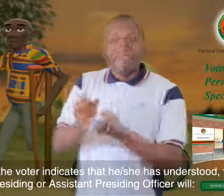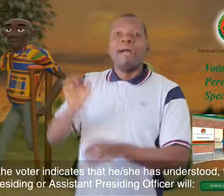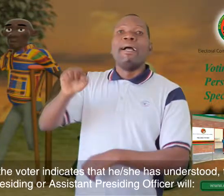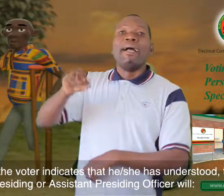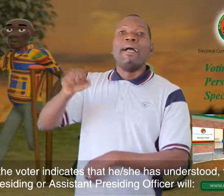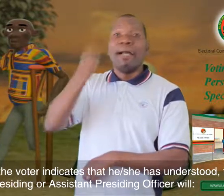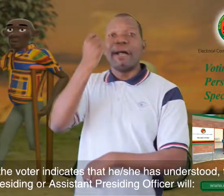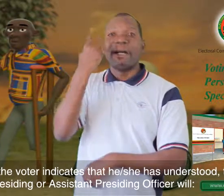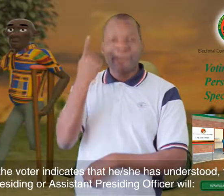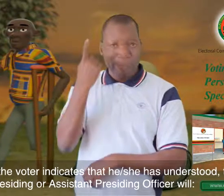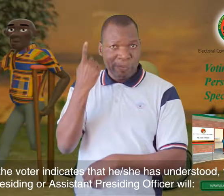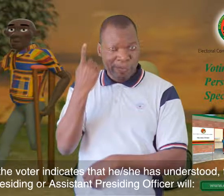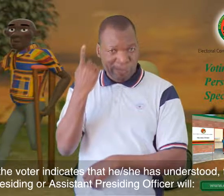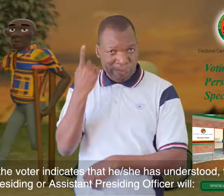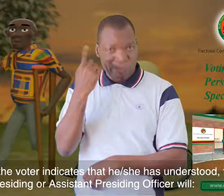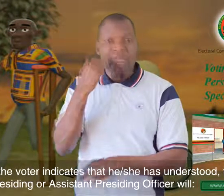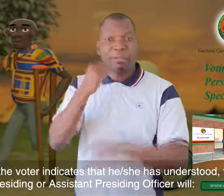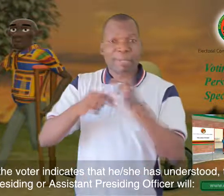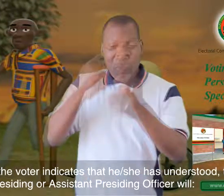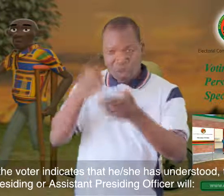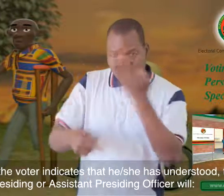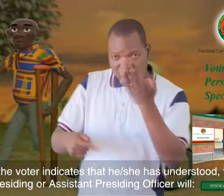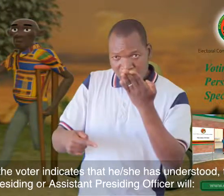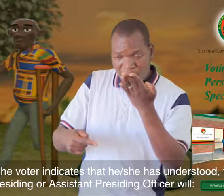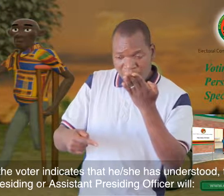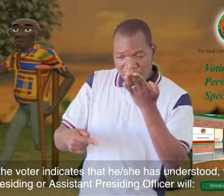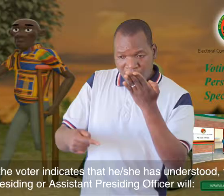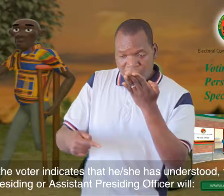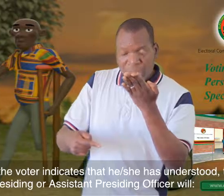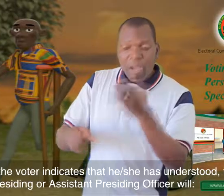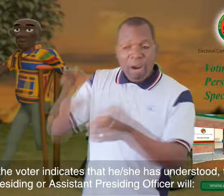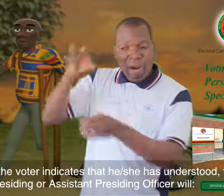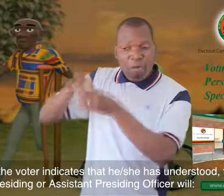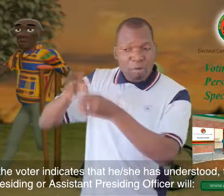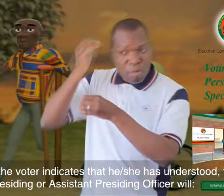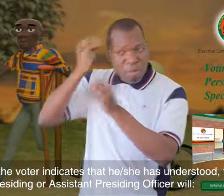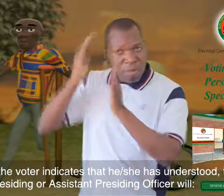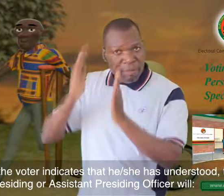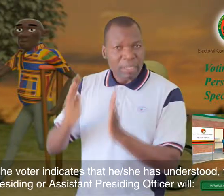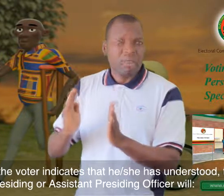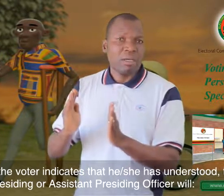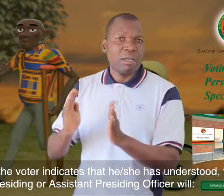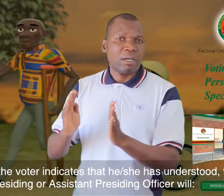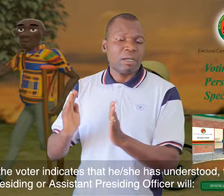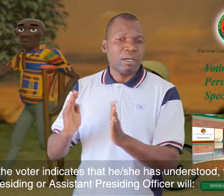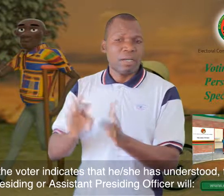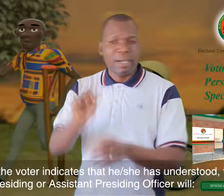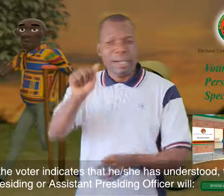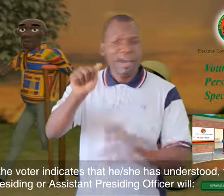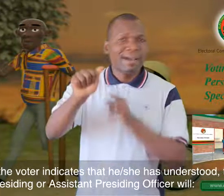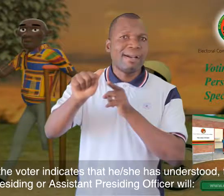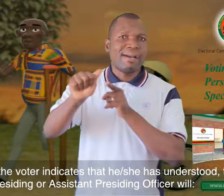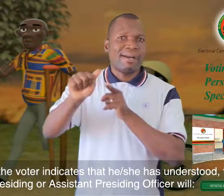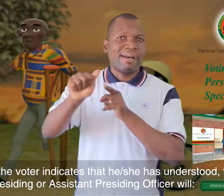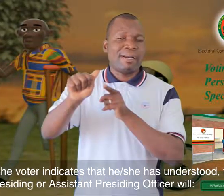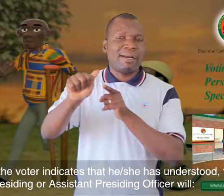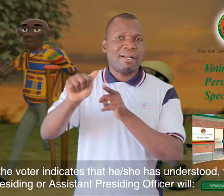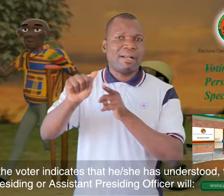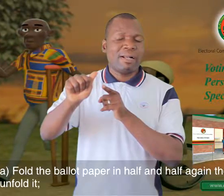choice. If the voter indicates that he or she has understood, the presiding or assistant presiding